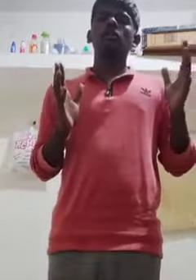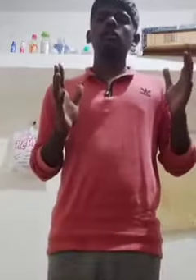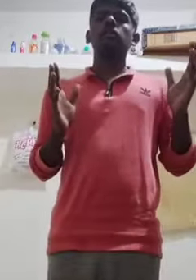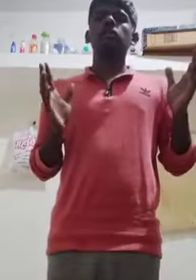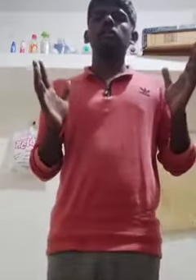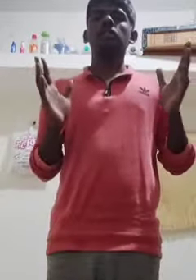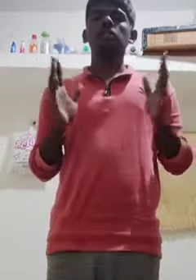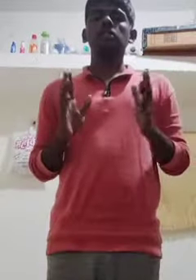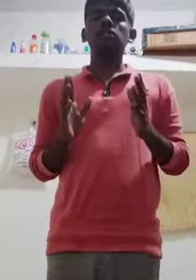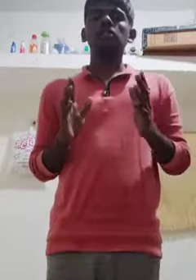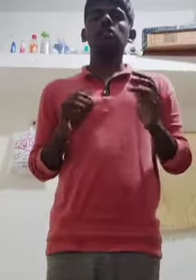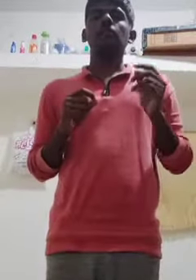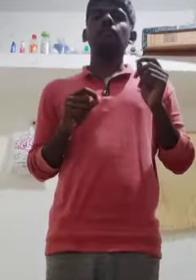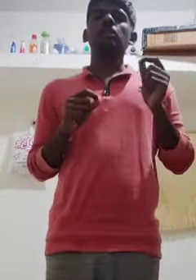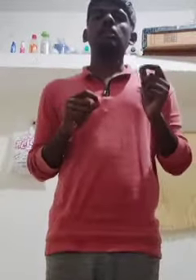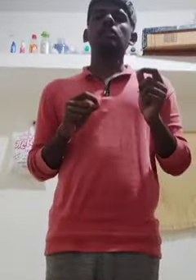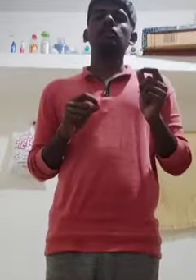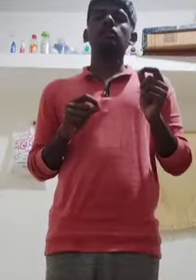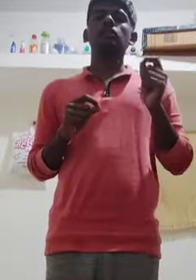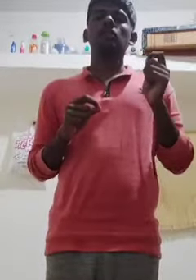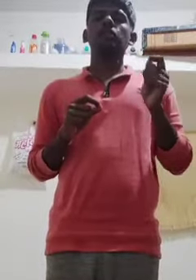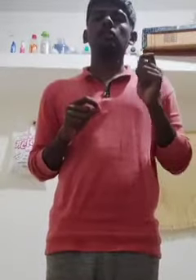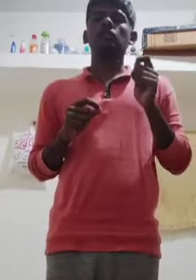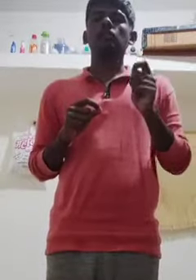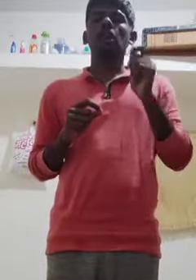length will decreases, and the execution of your code